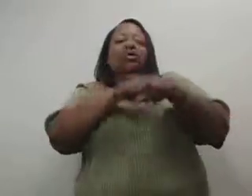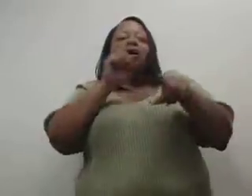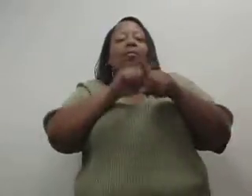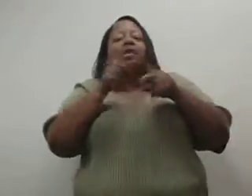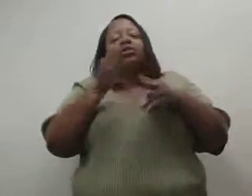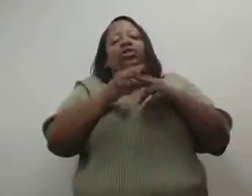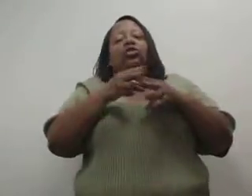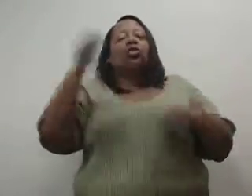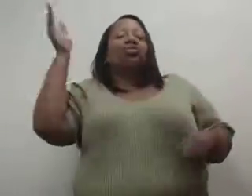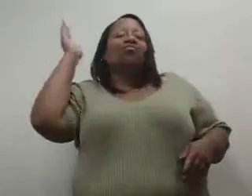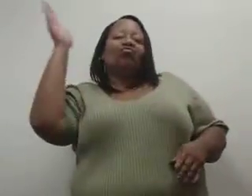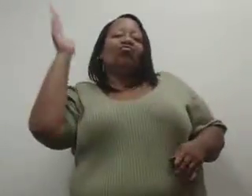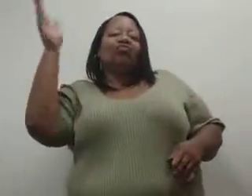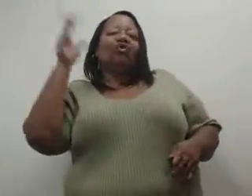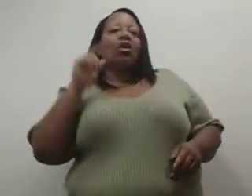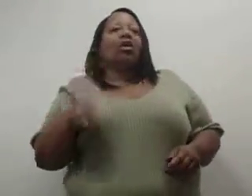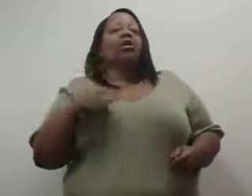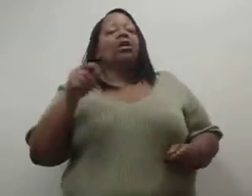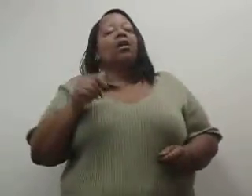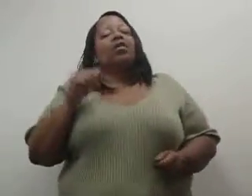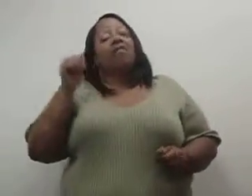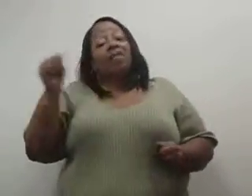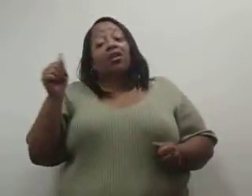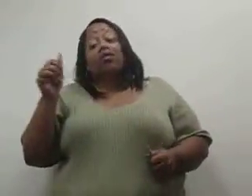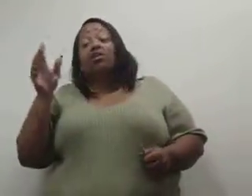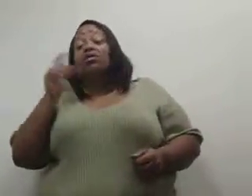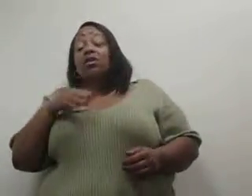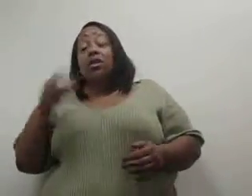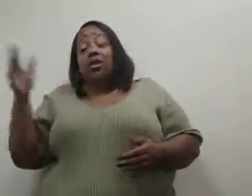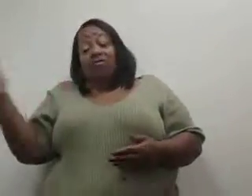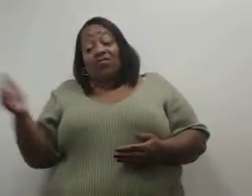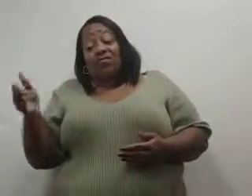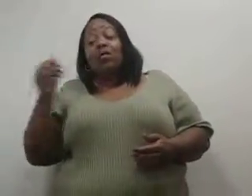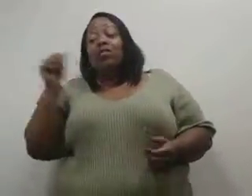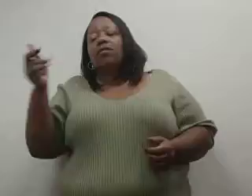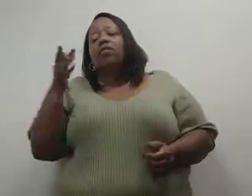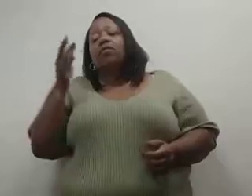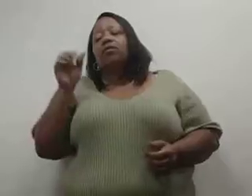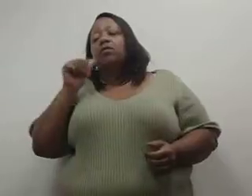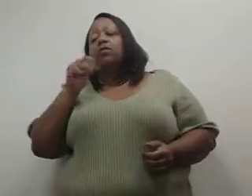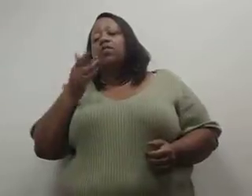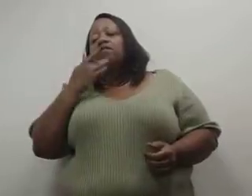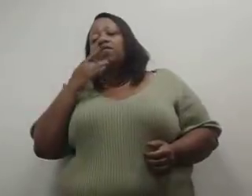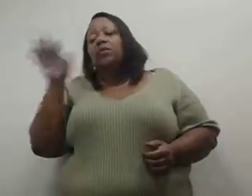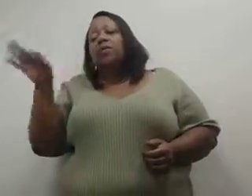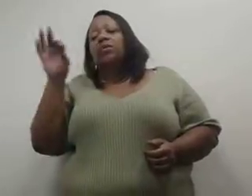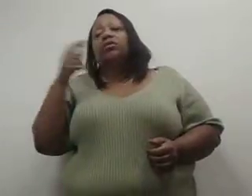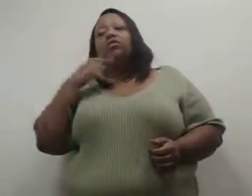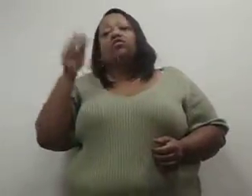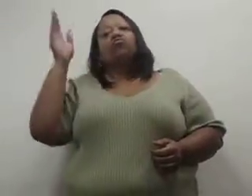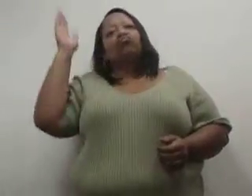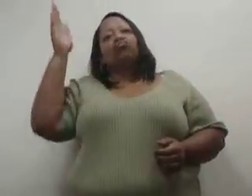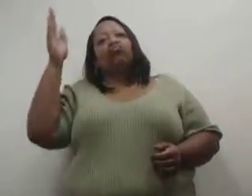that they determine on their own from their area. It could be, one time I had a gentleman talk